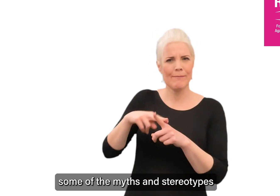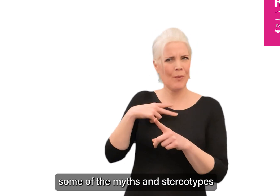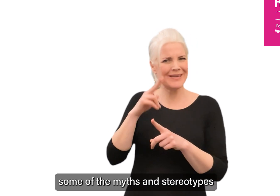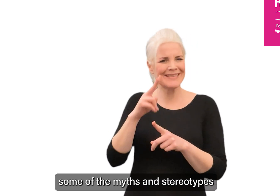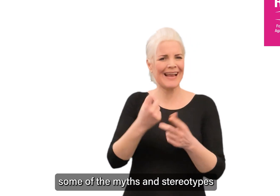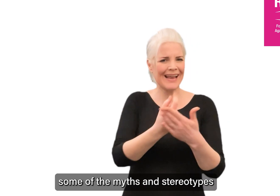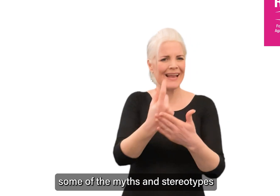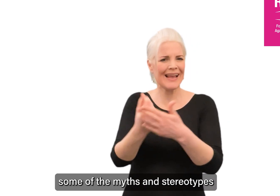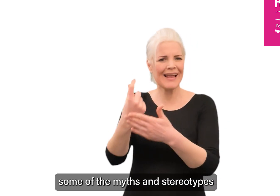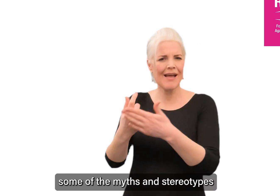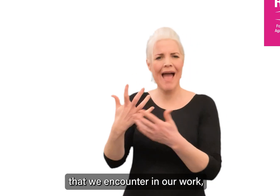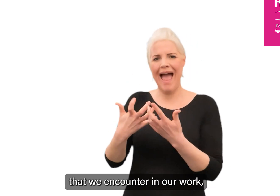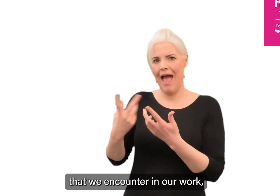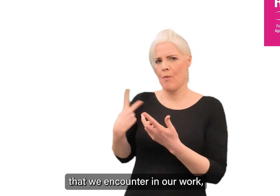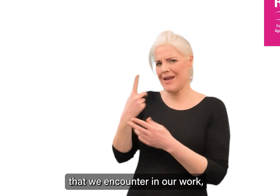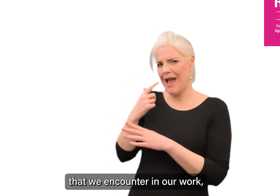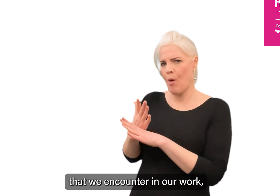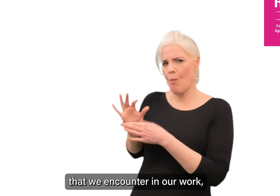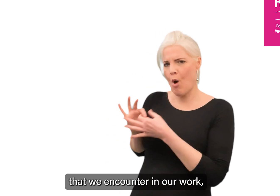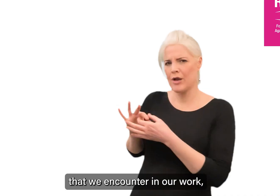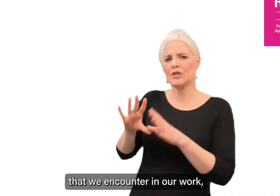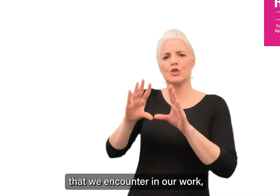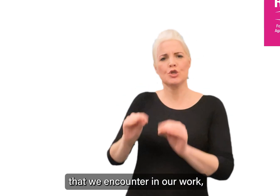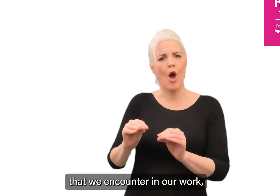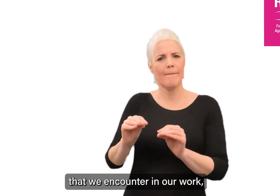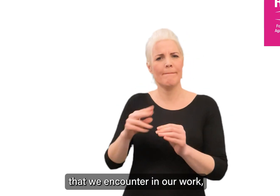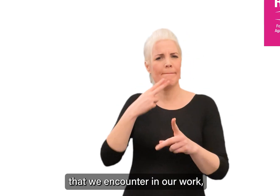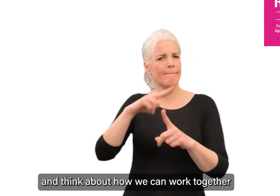of the myths and stereotypes that we encounter in